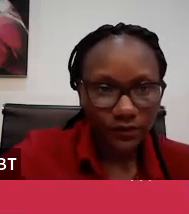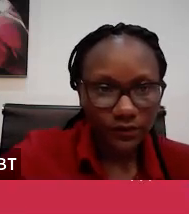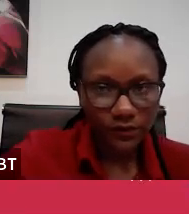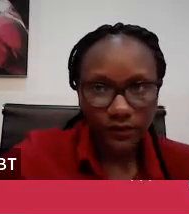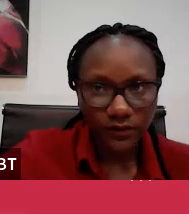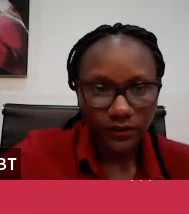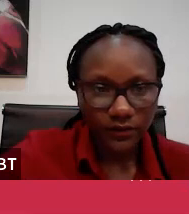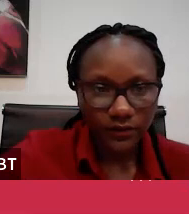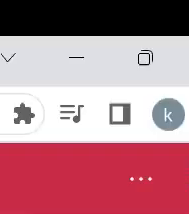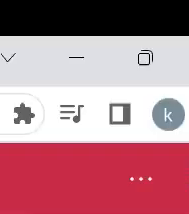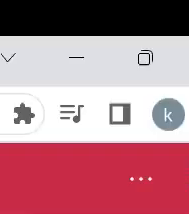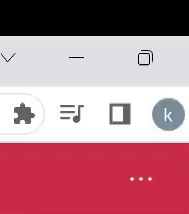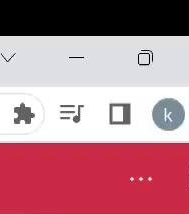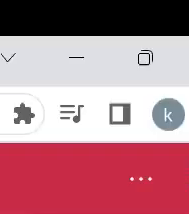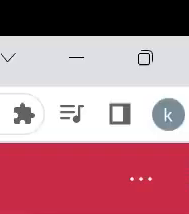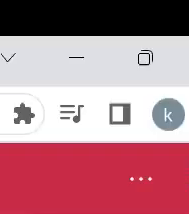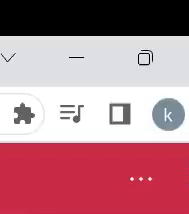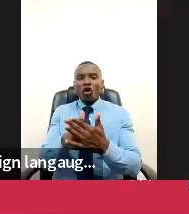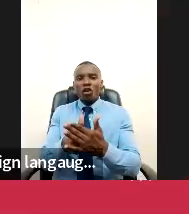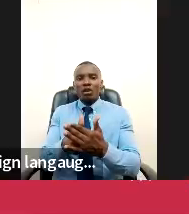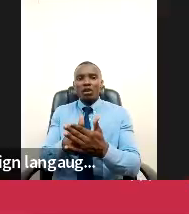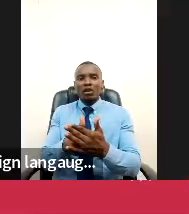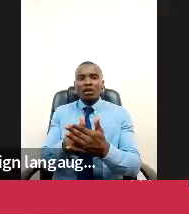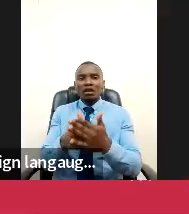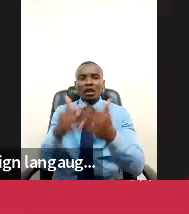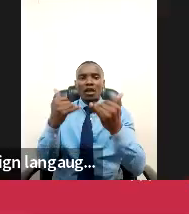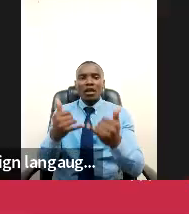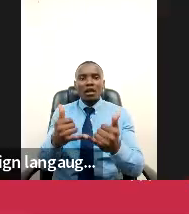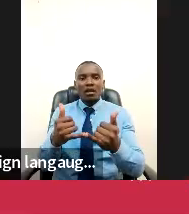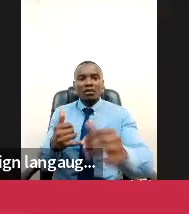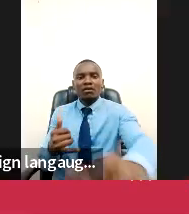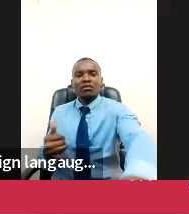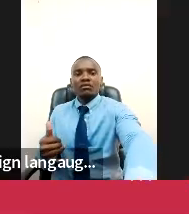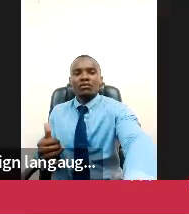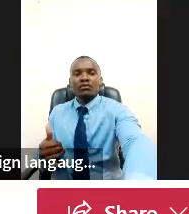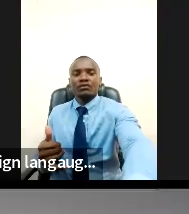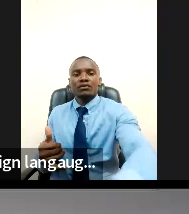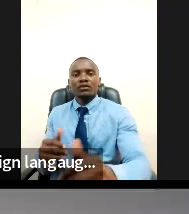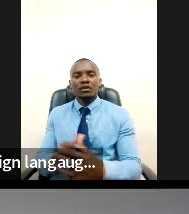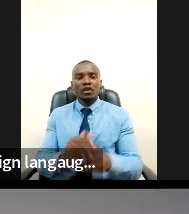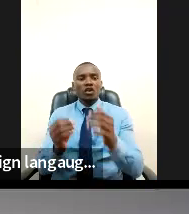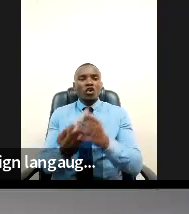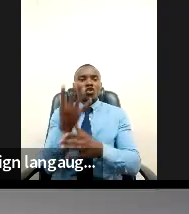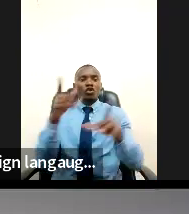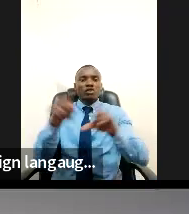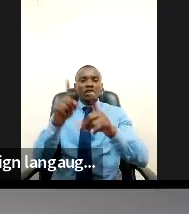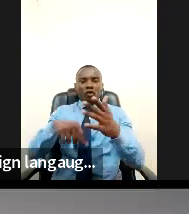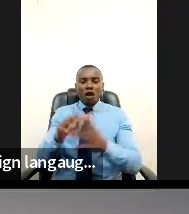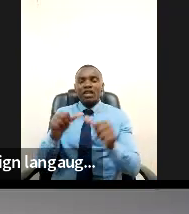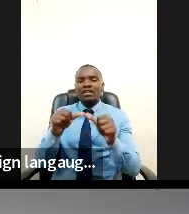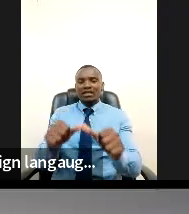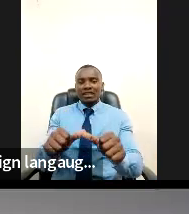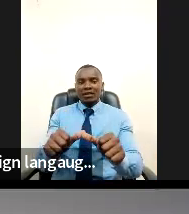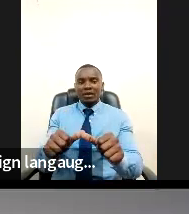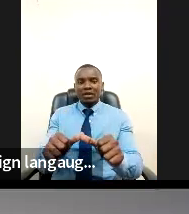You are all seasoned investors. As investors, you seek investment that are profitable, growth-driven, and sustainable, with a social